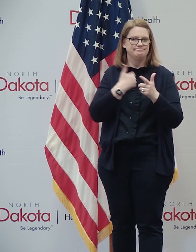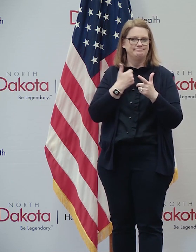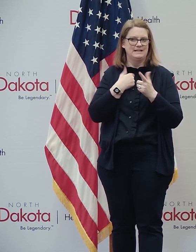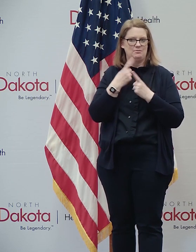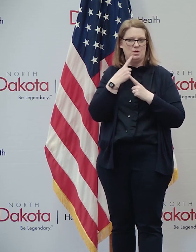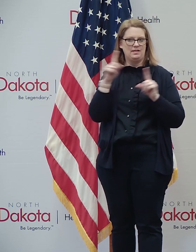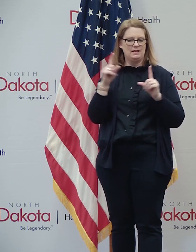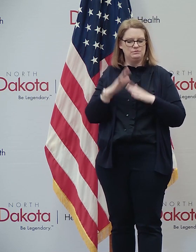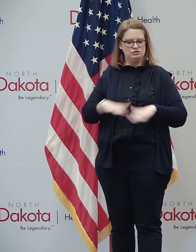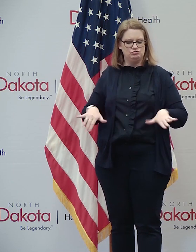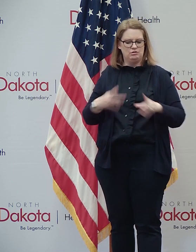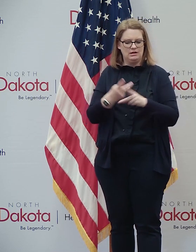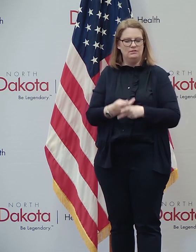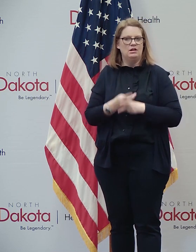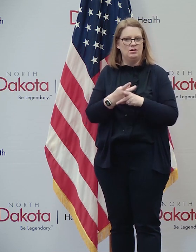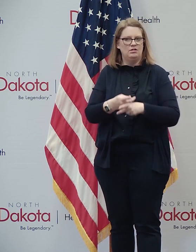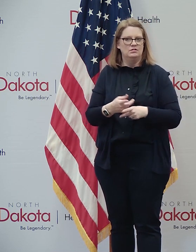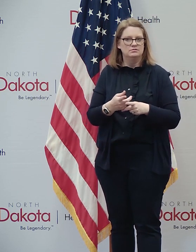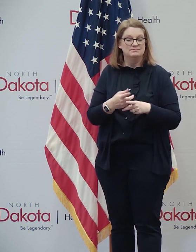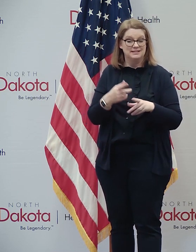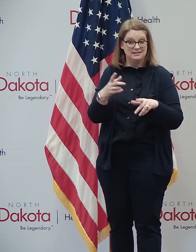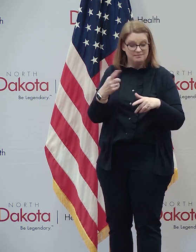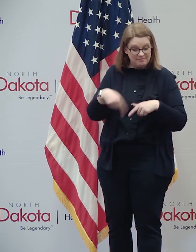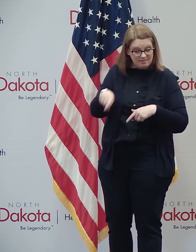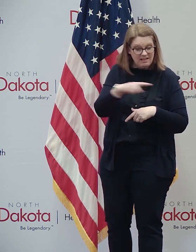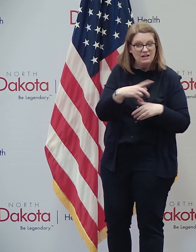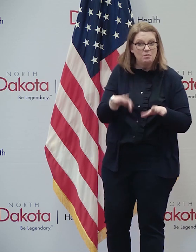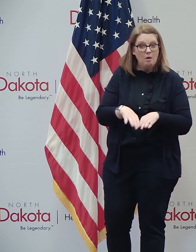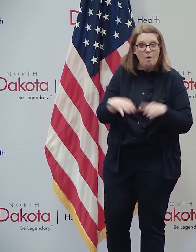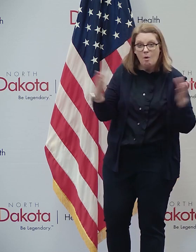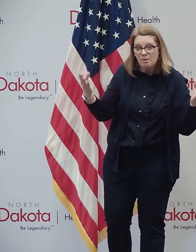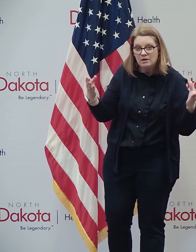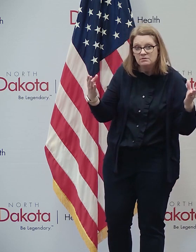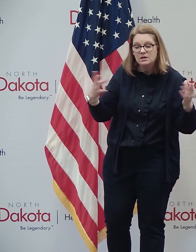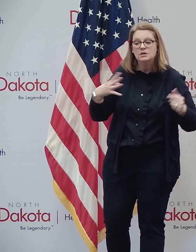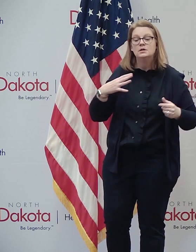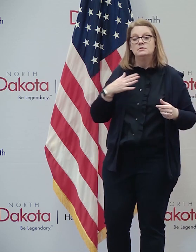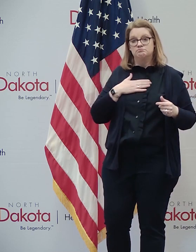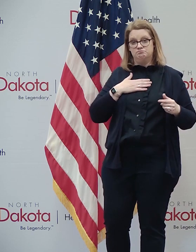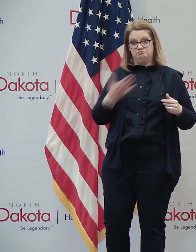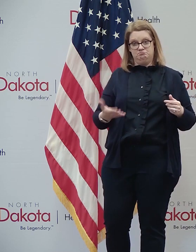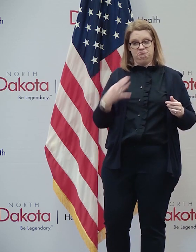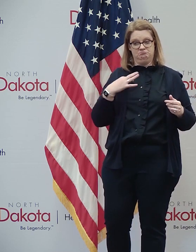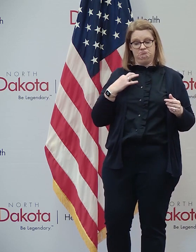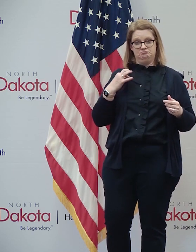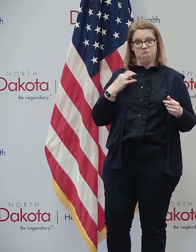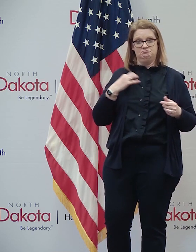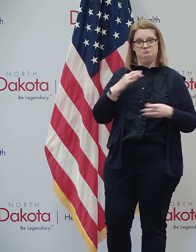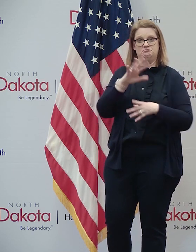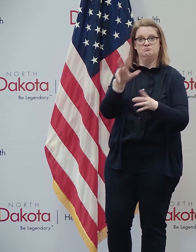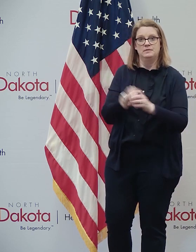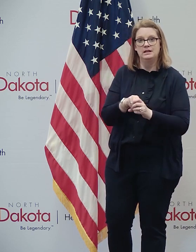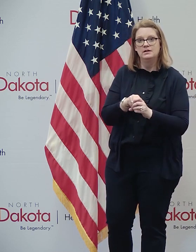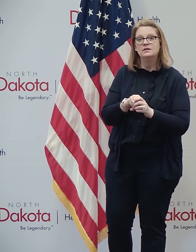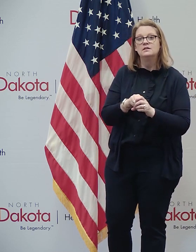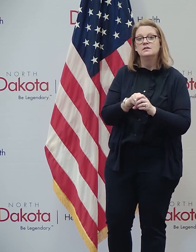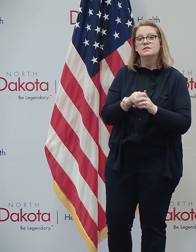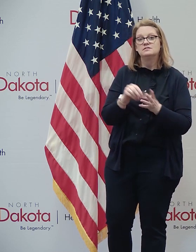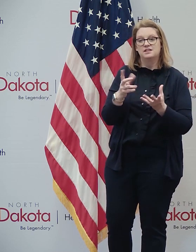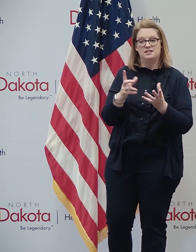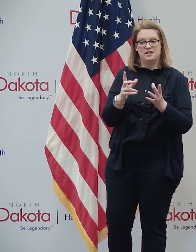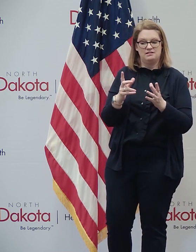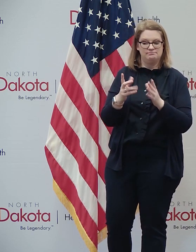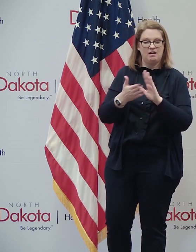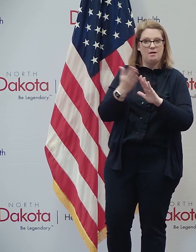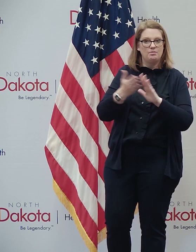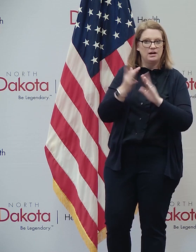Dakota who remained open serving children and families and who chose voluntarily to opt into the child care emergency operating grant program. So